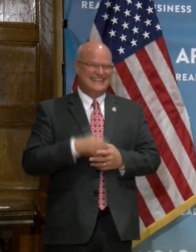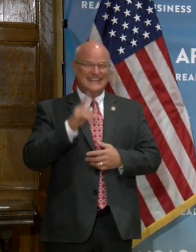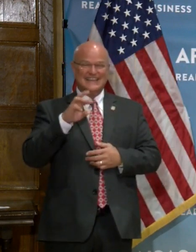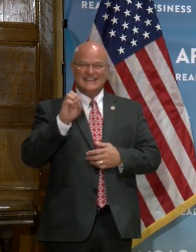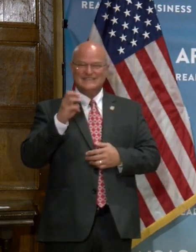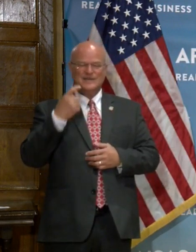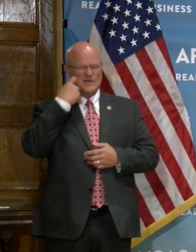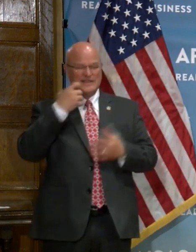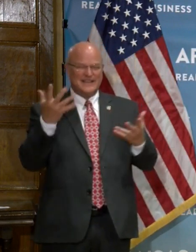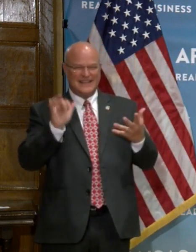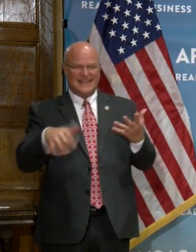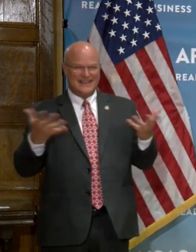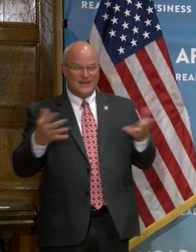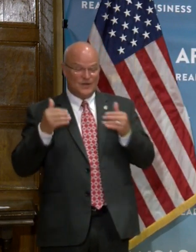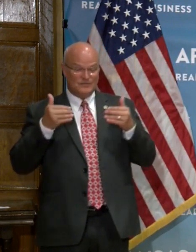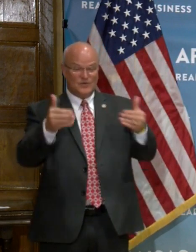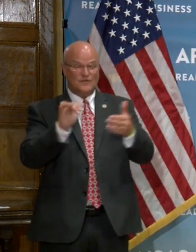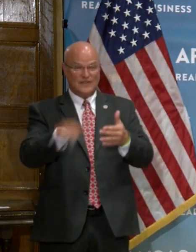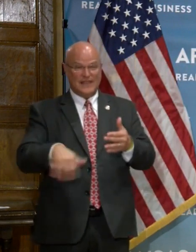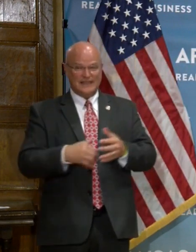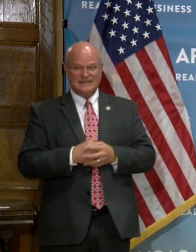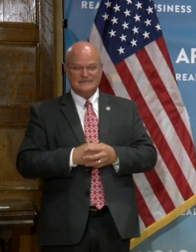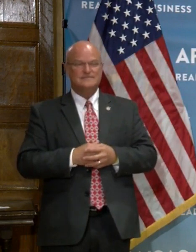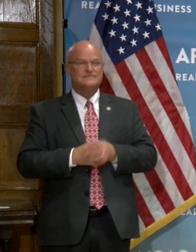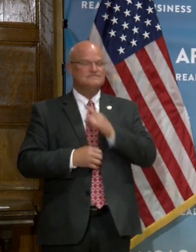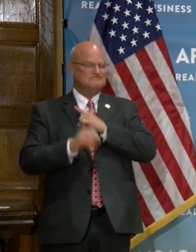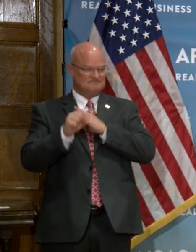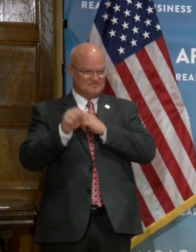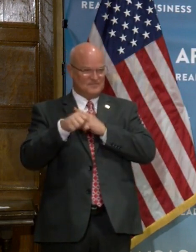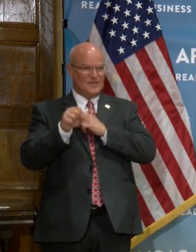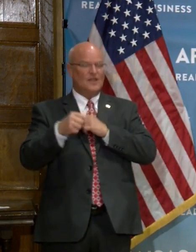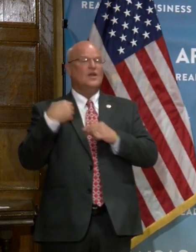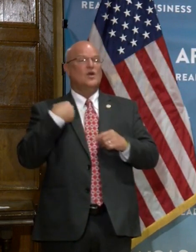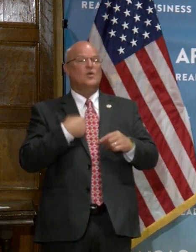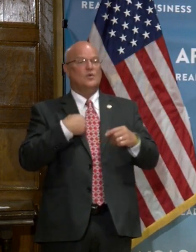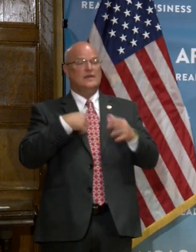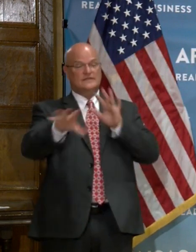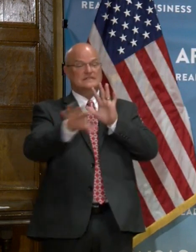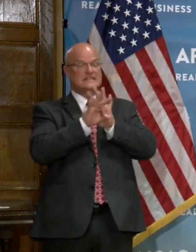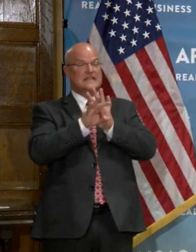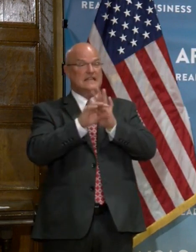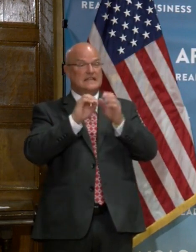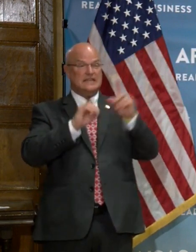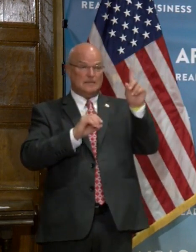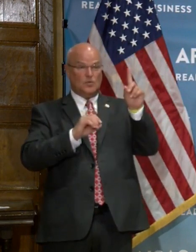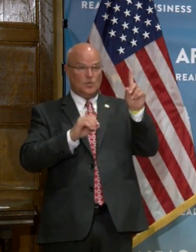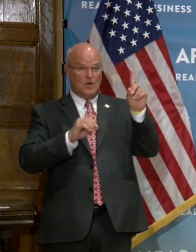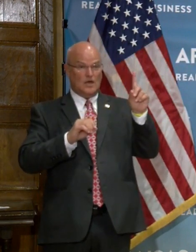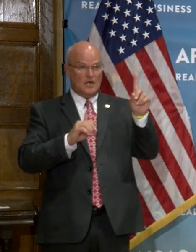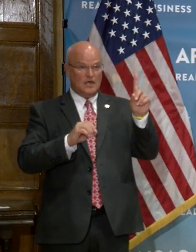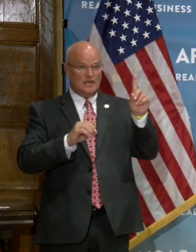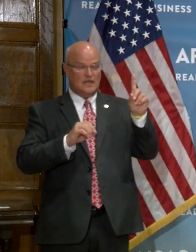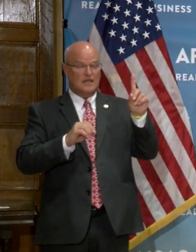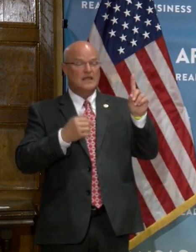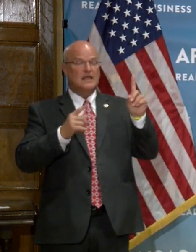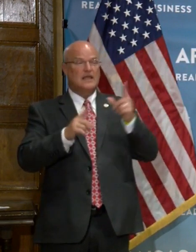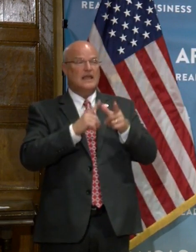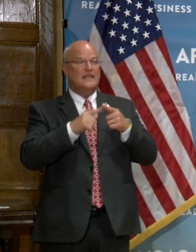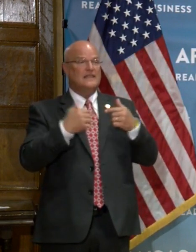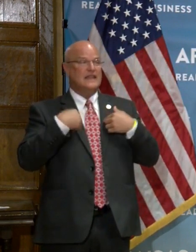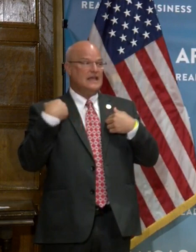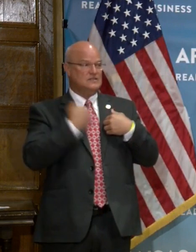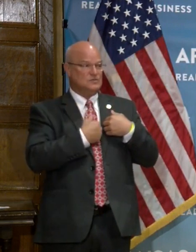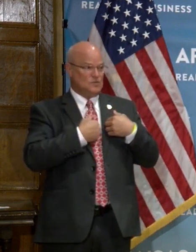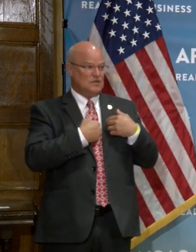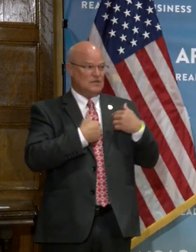Dr. Smith, what's the latest on that? Are we moving on that? Yes, we've selected the number one, and then as